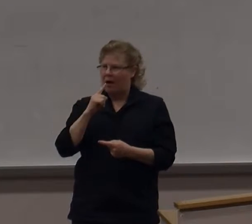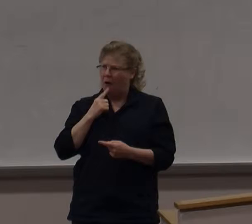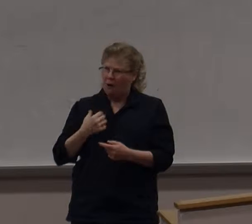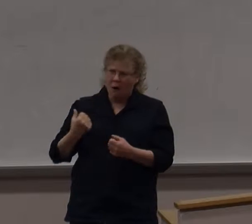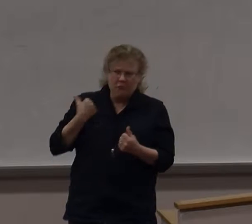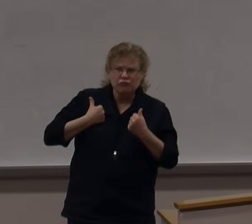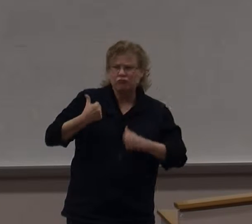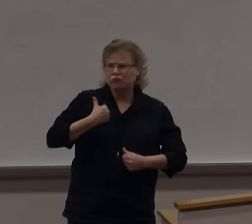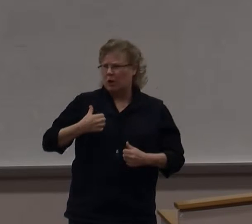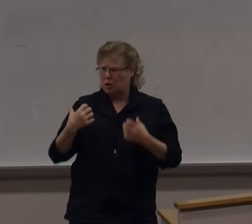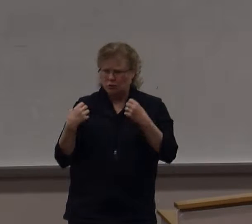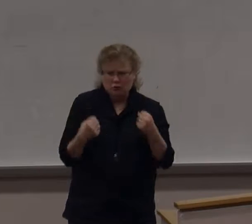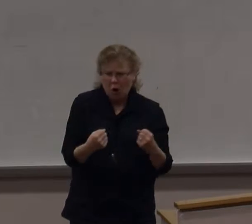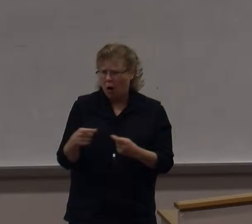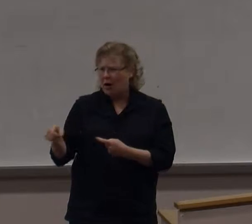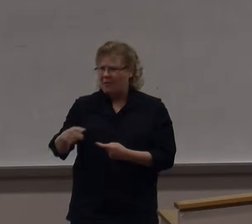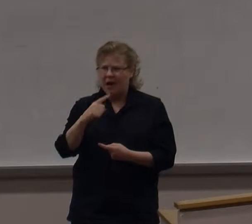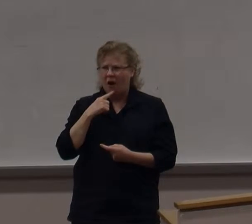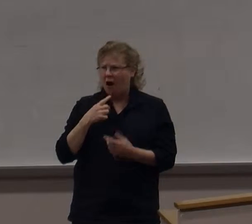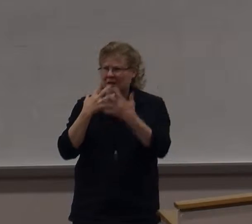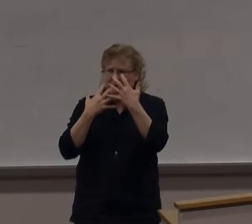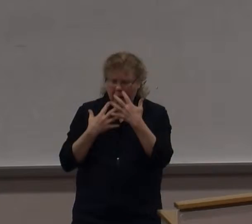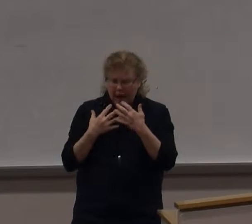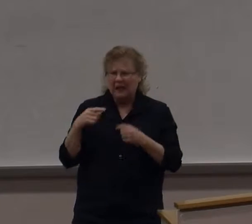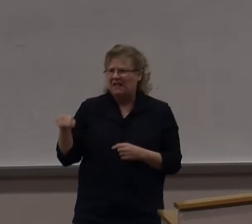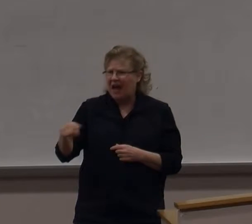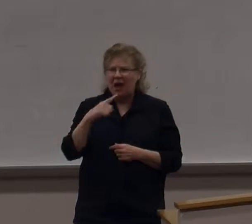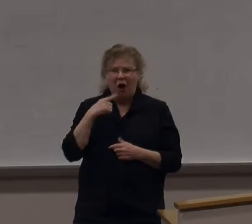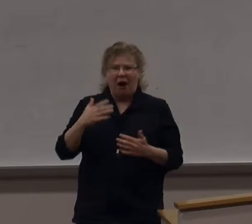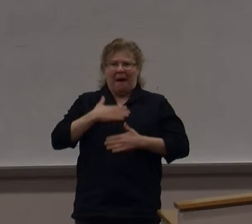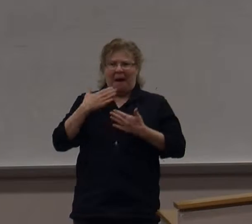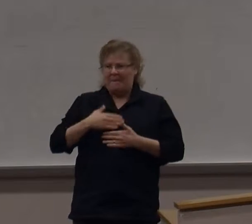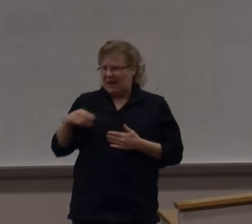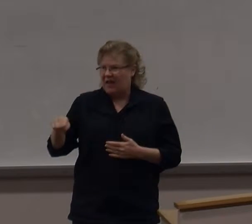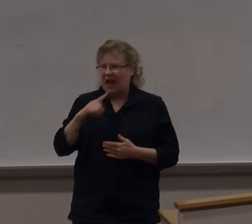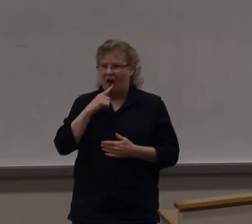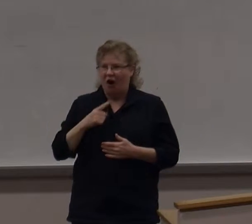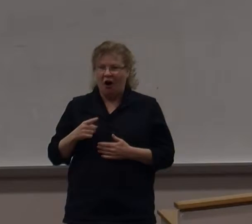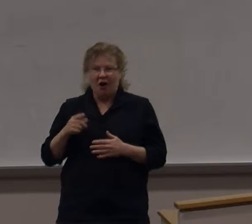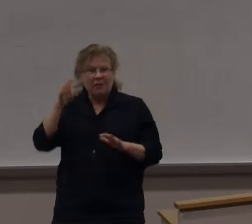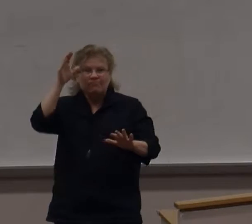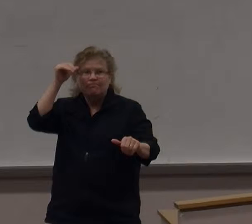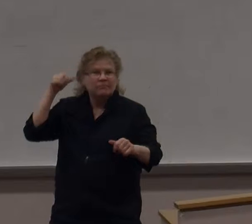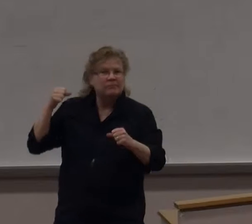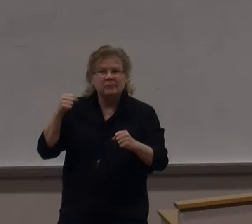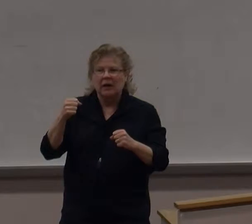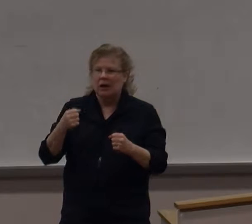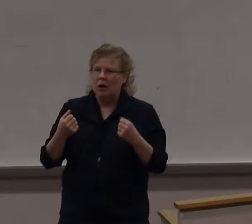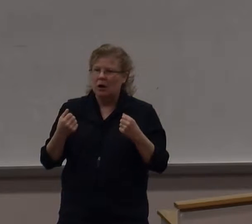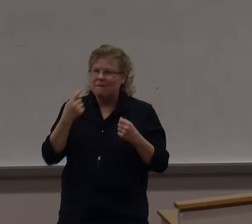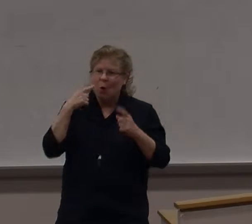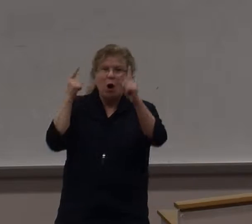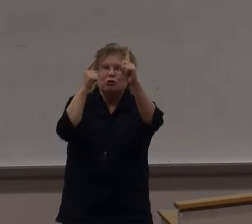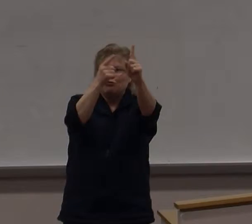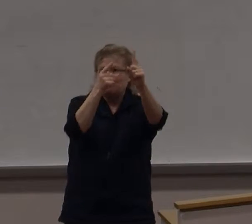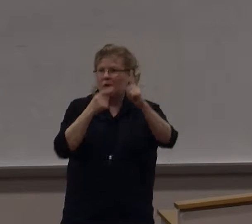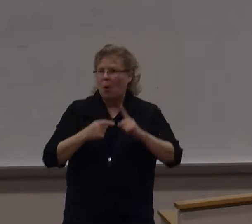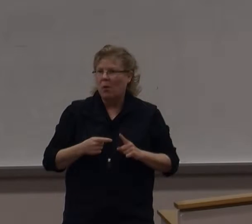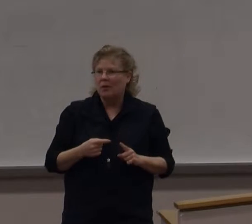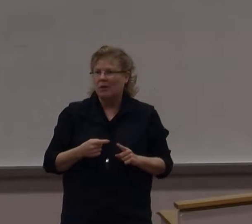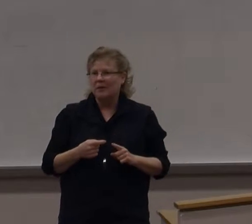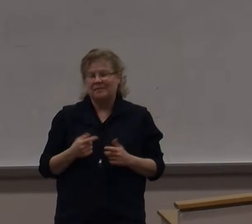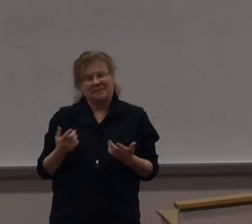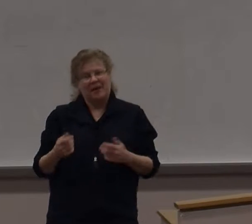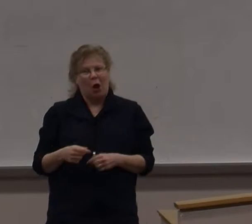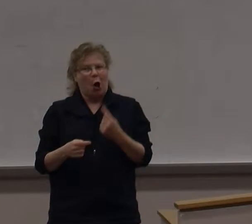loss, redemption, and sadness of the very people who are at the center of this immigration debate. One of those people